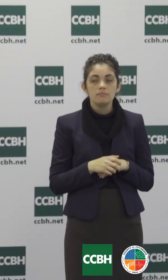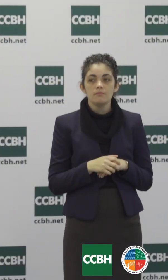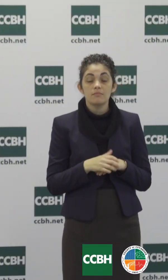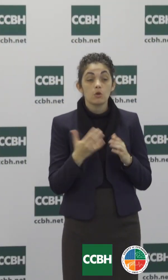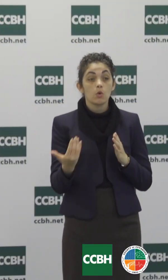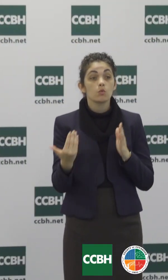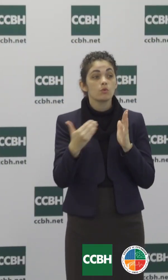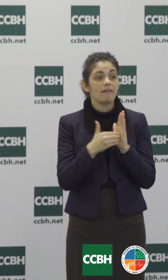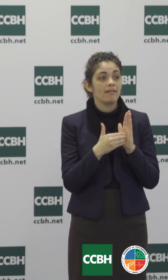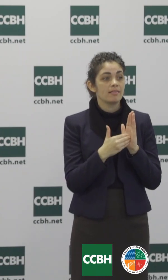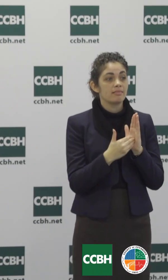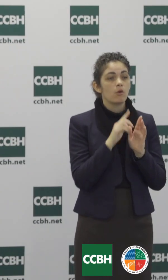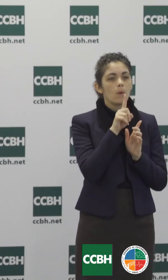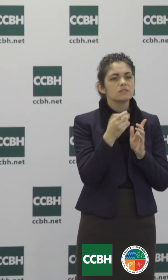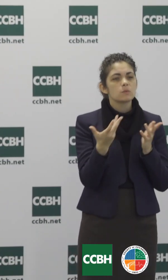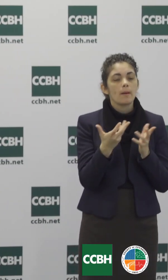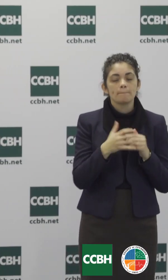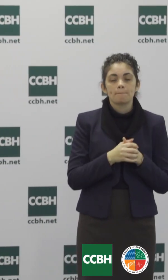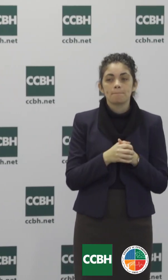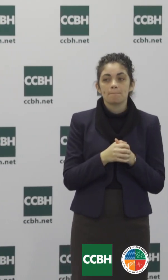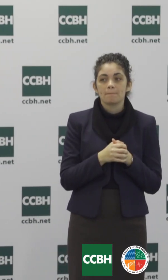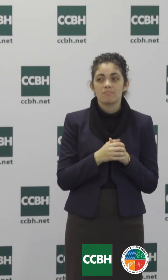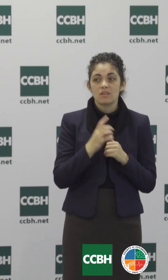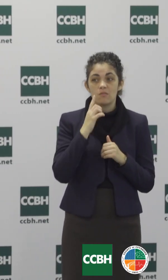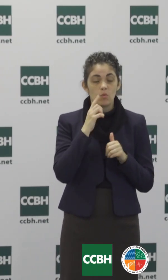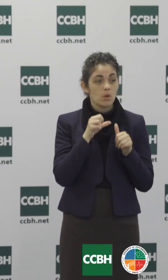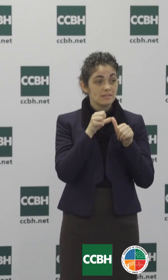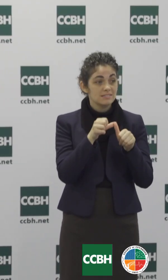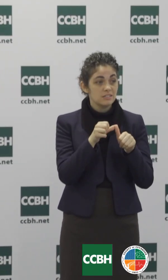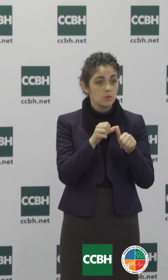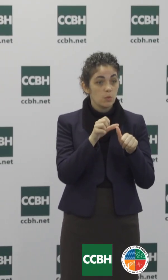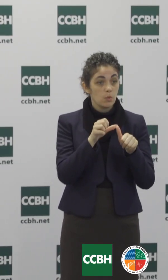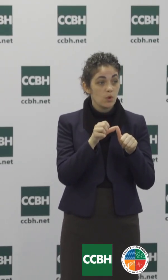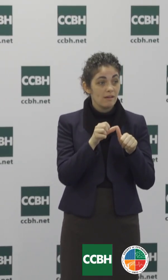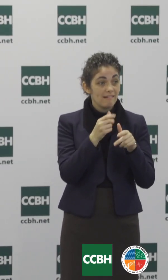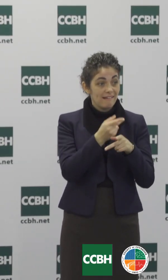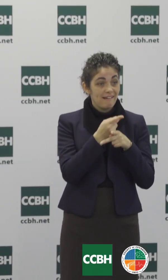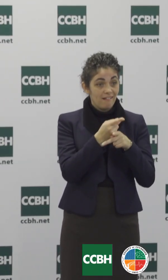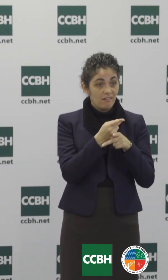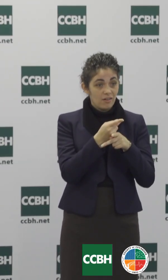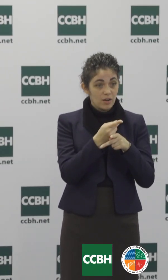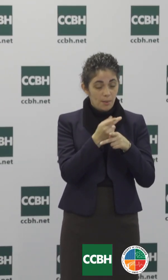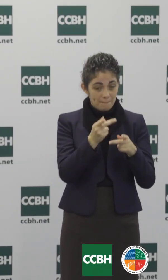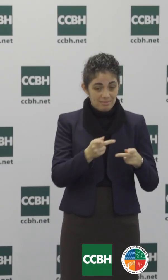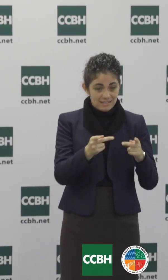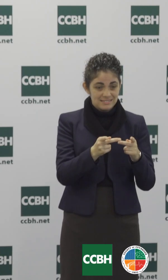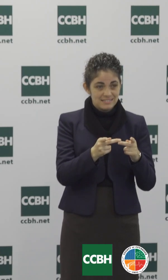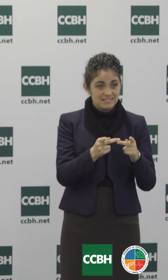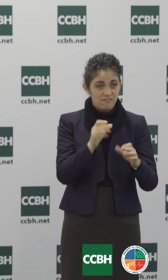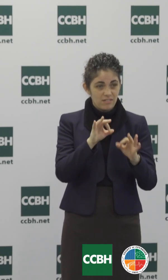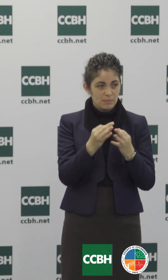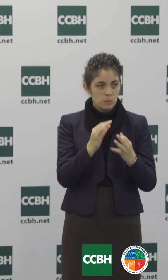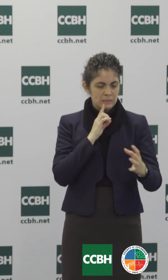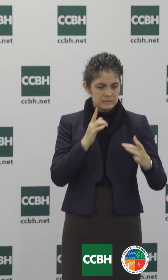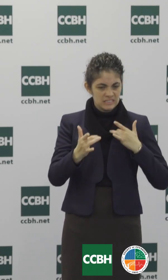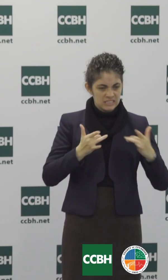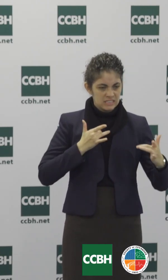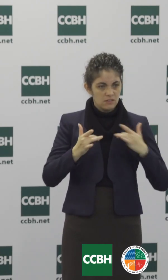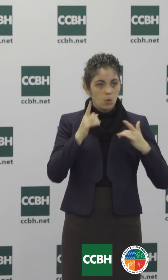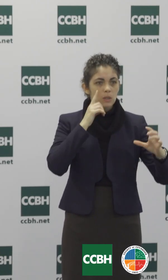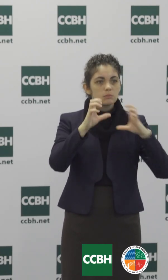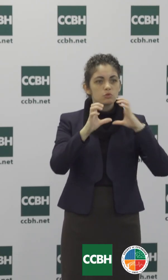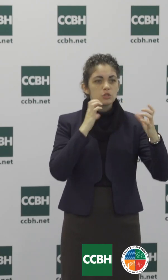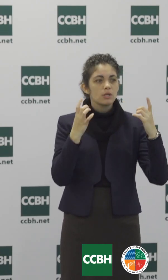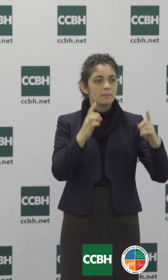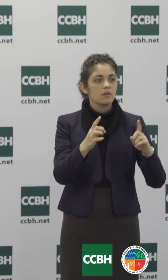So the question is in terms of the long-term care facilities out there, family members that are concerned about